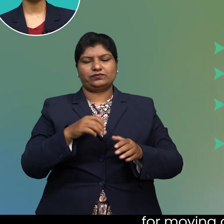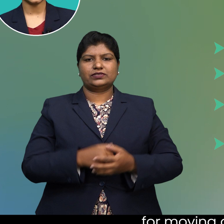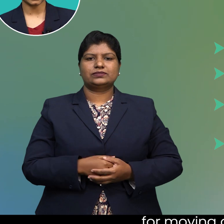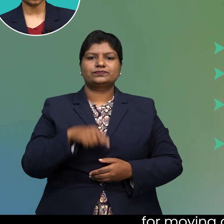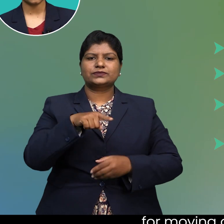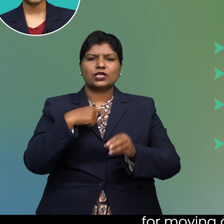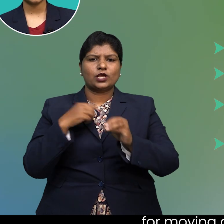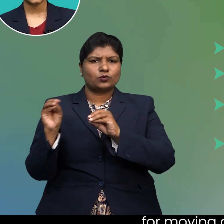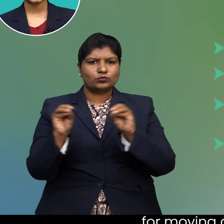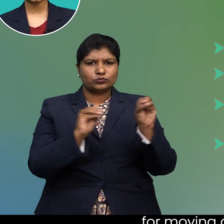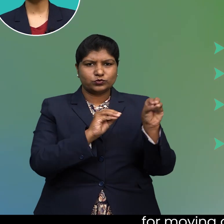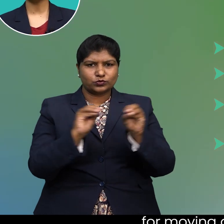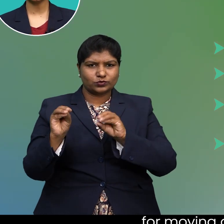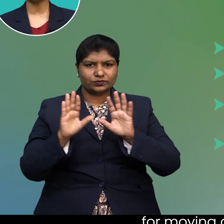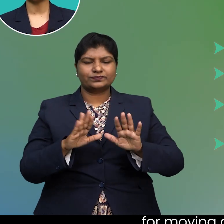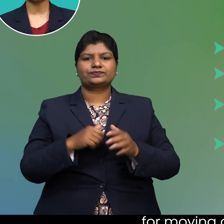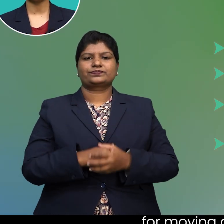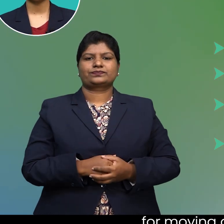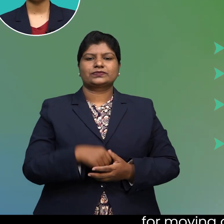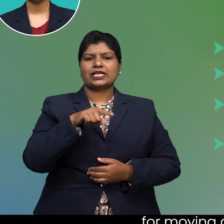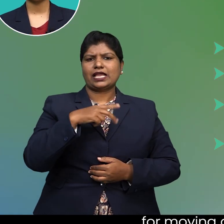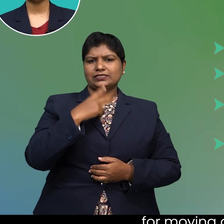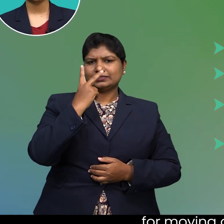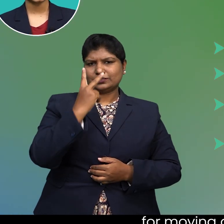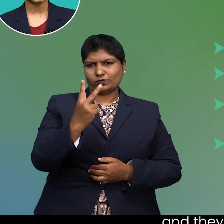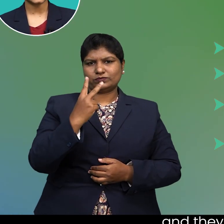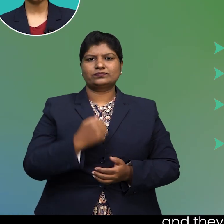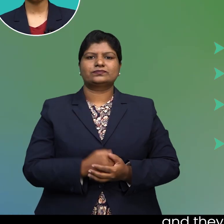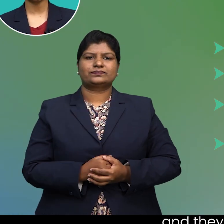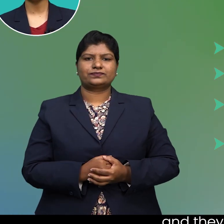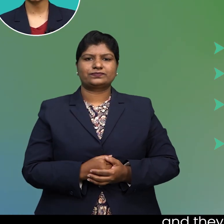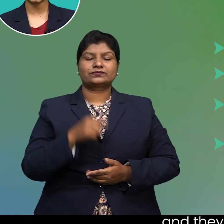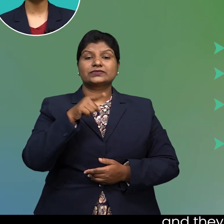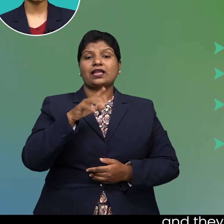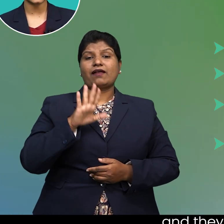Thus, these are spiny, skinned organisms.